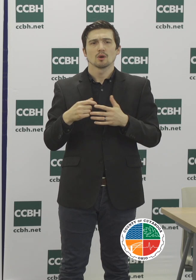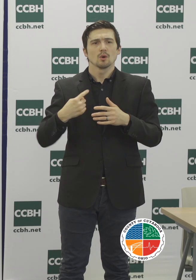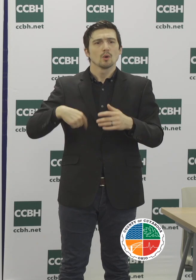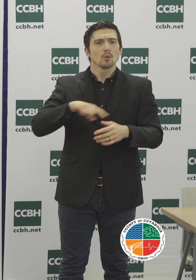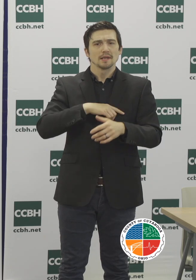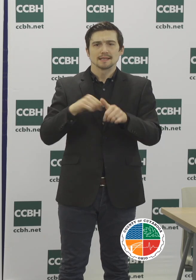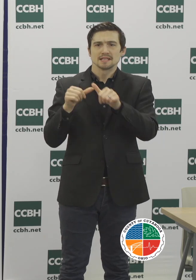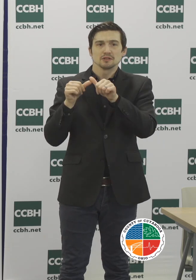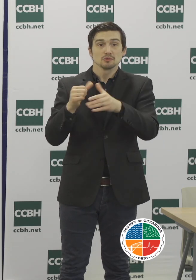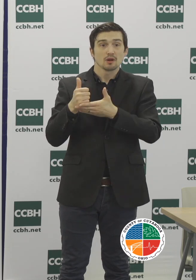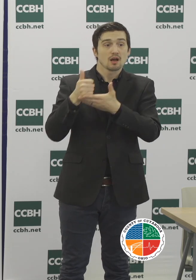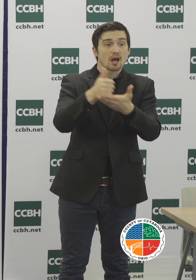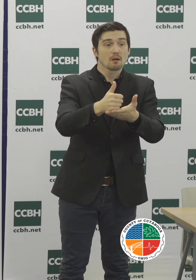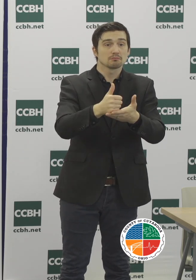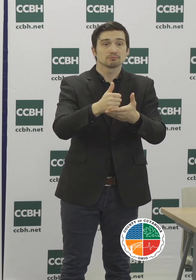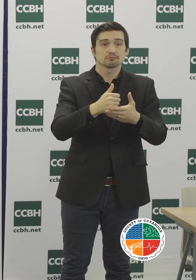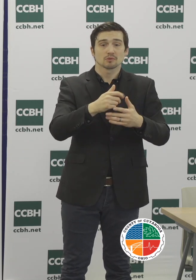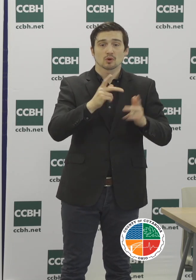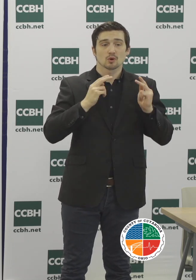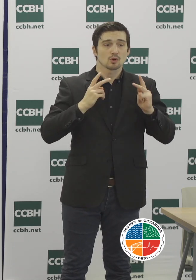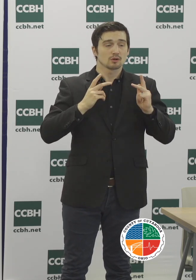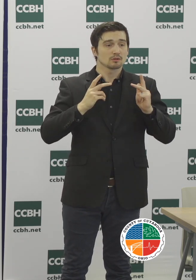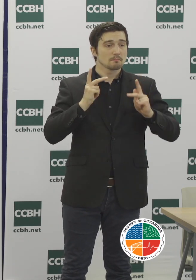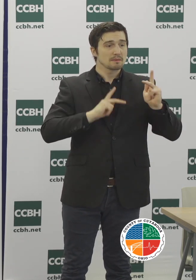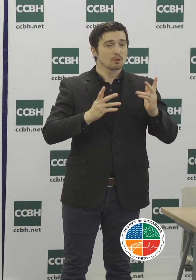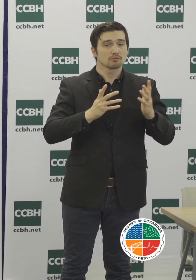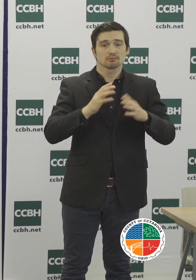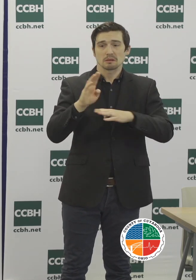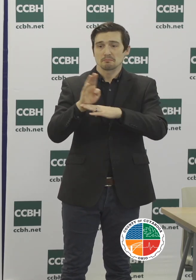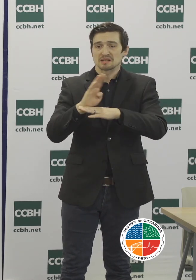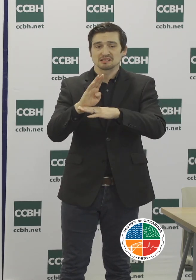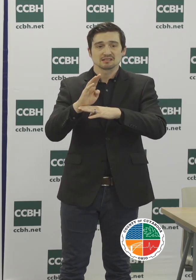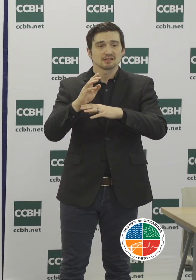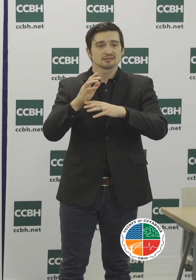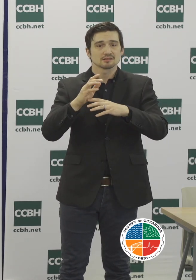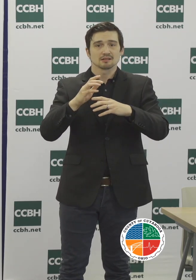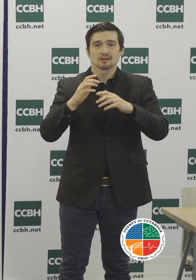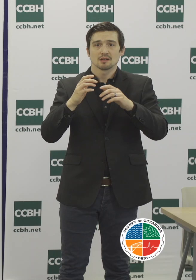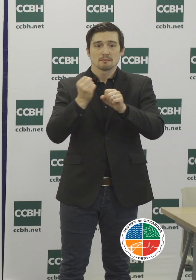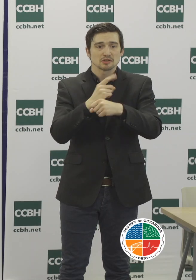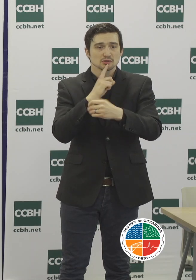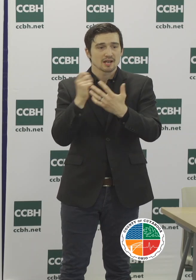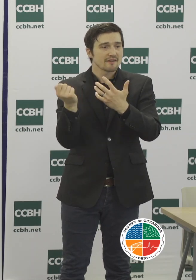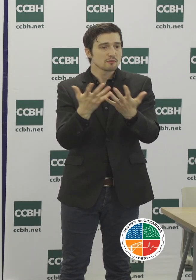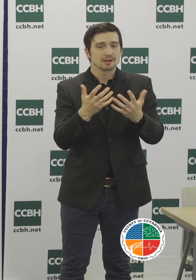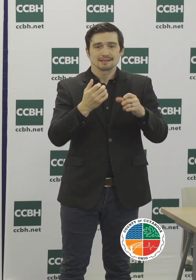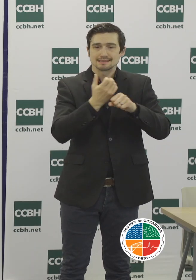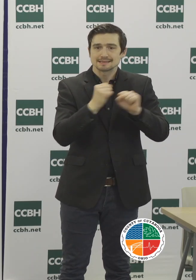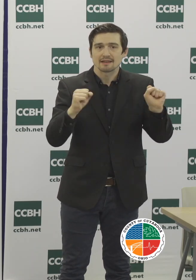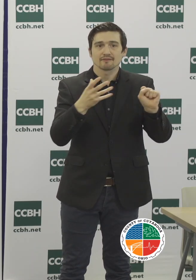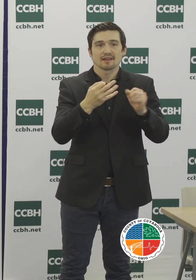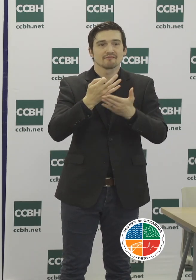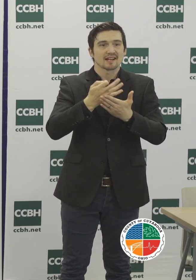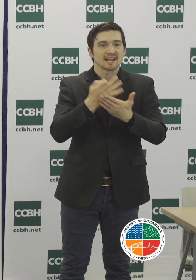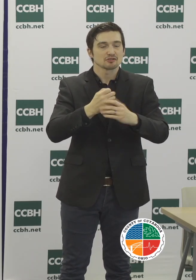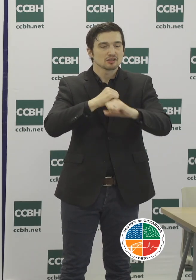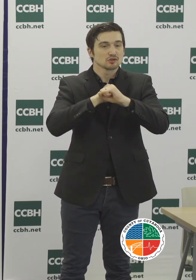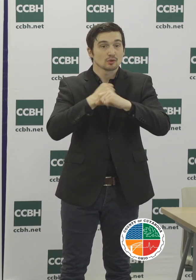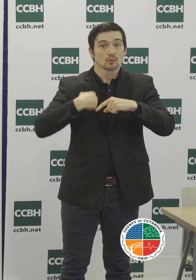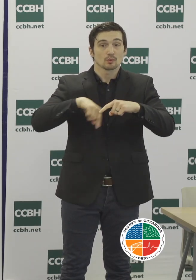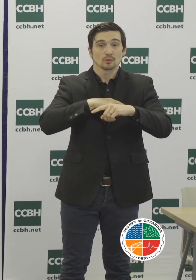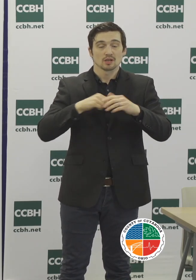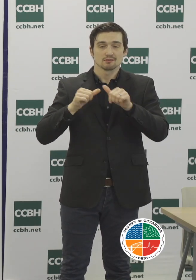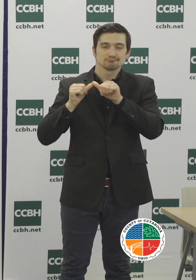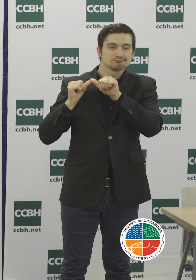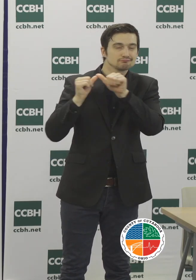and businesses stay safe, healthy, and financially secure as we all navigate this crisis together. Thank you.